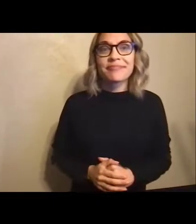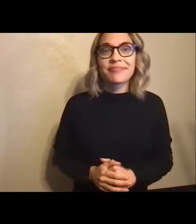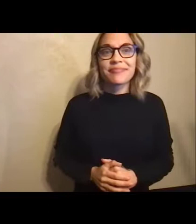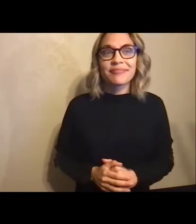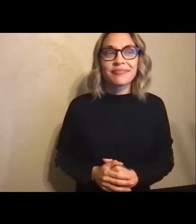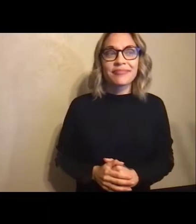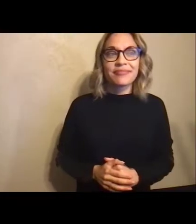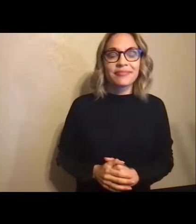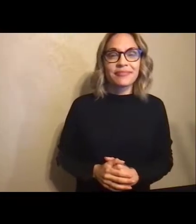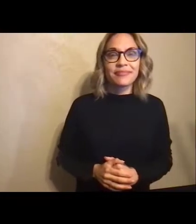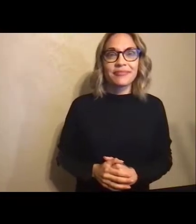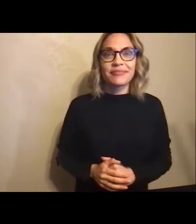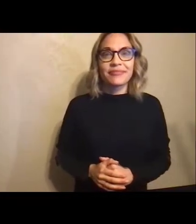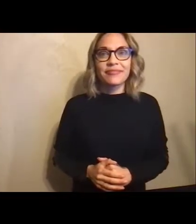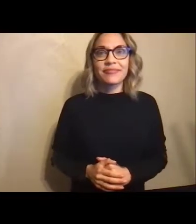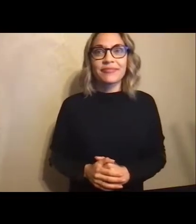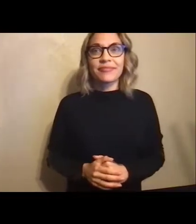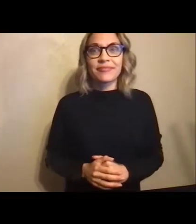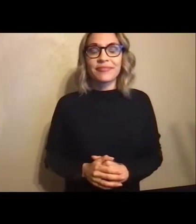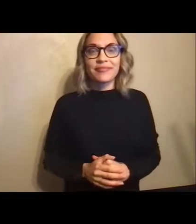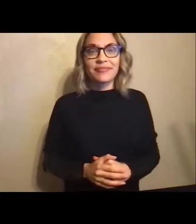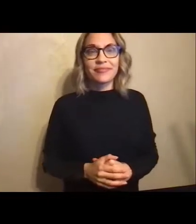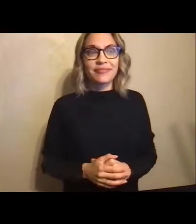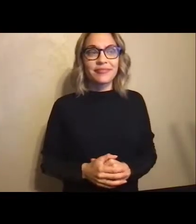help you with your business development.